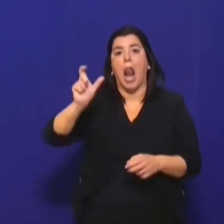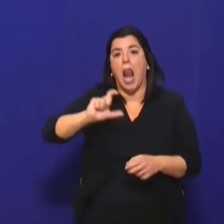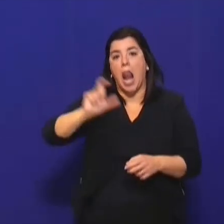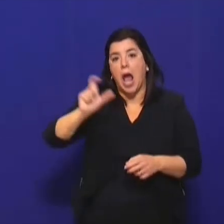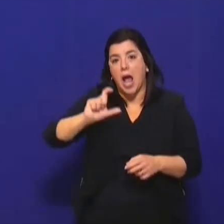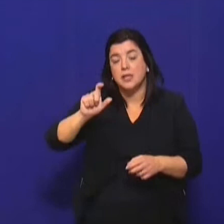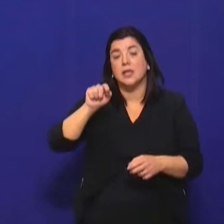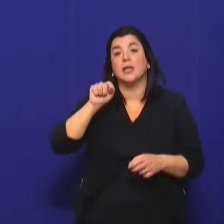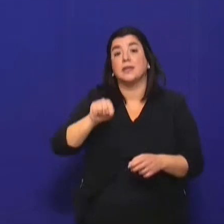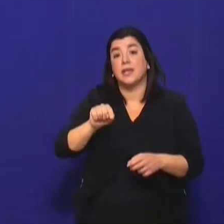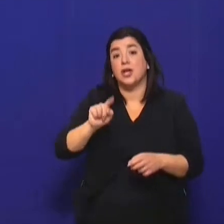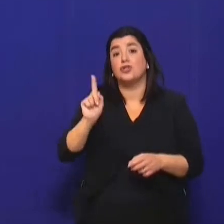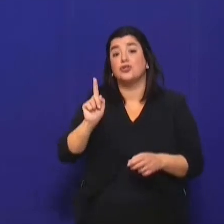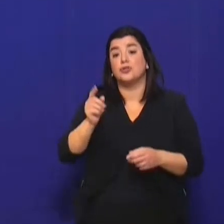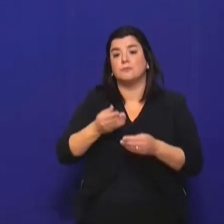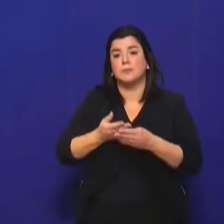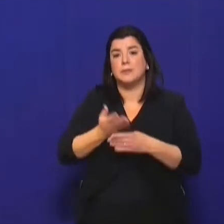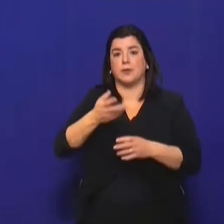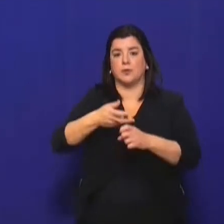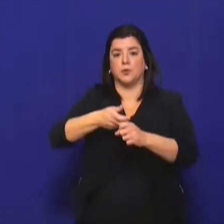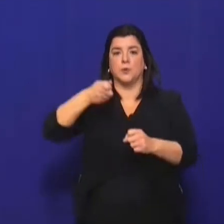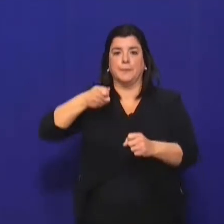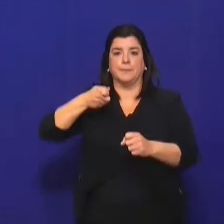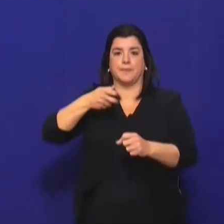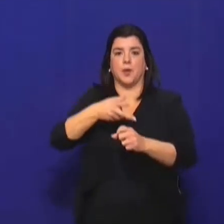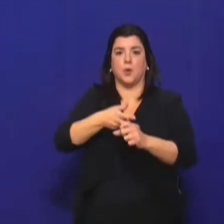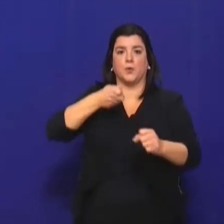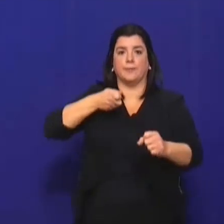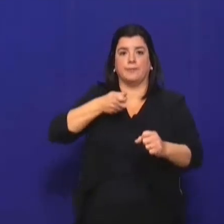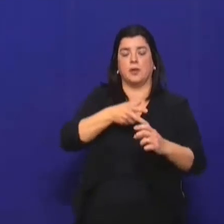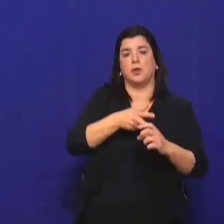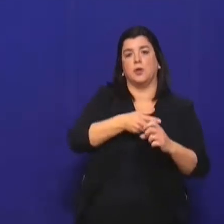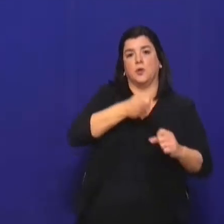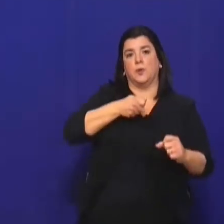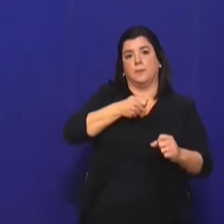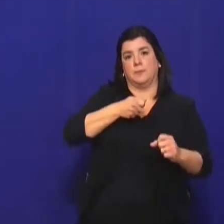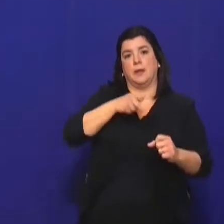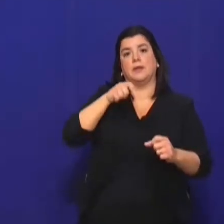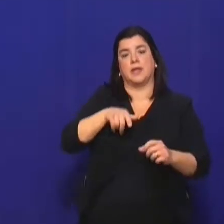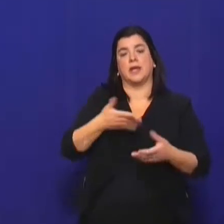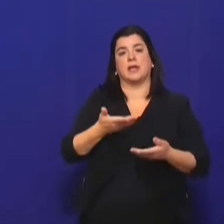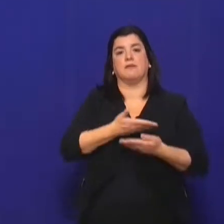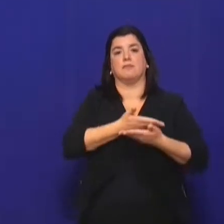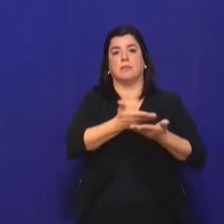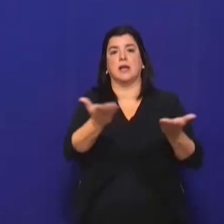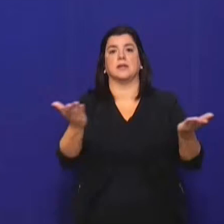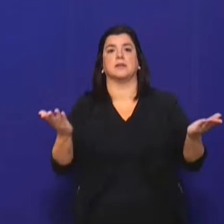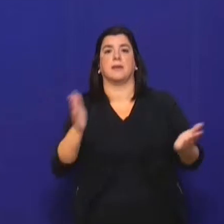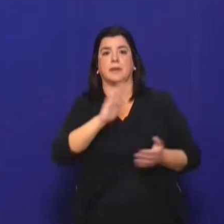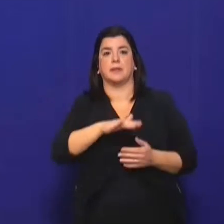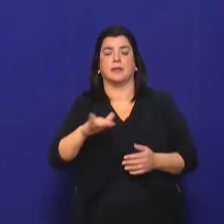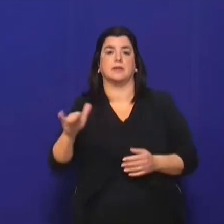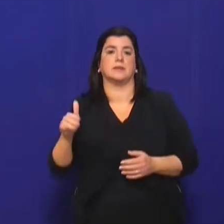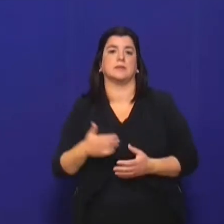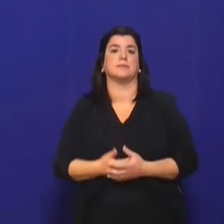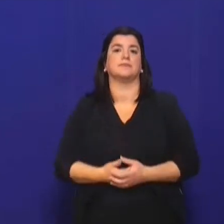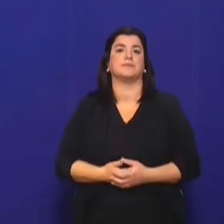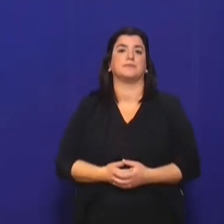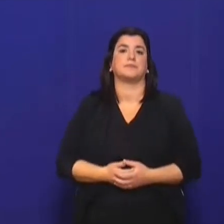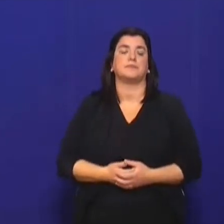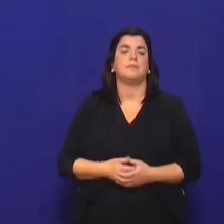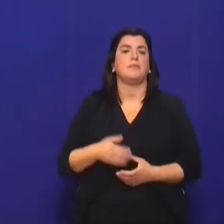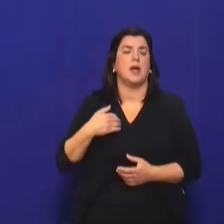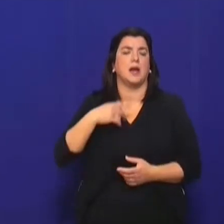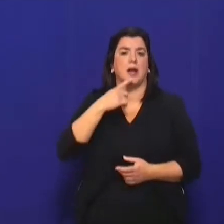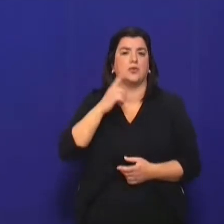nkunu qegħdin noħorġu id-dożi tal-vaccines li propju mbagħad nkunu qegħdin nagħtuhom lill-persuni. Tajb ukoll li aħna